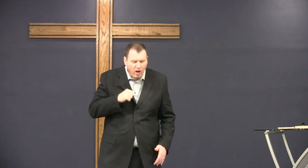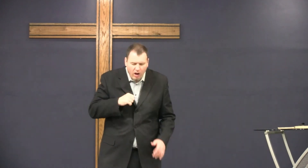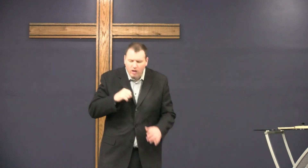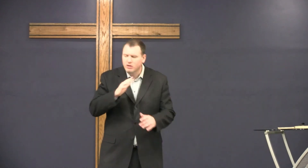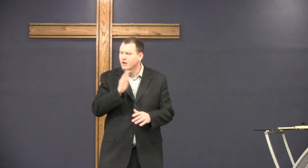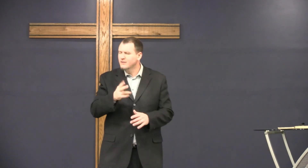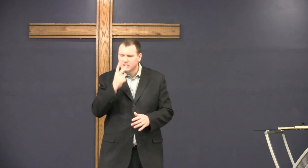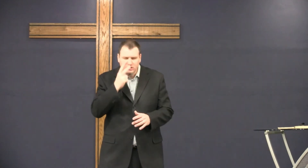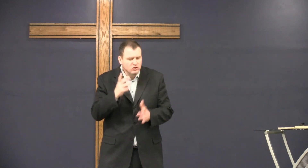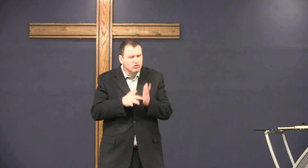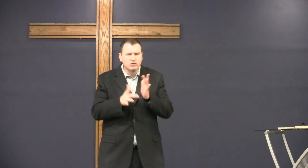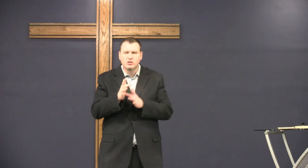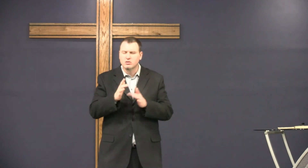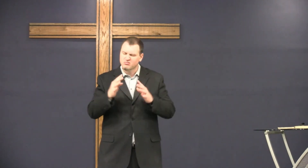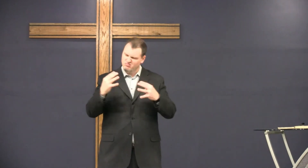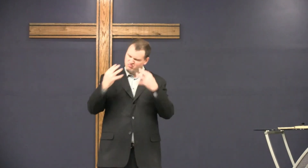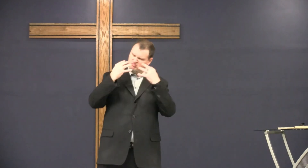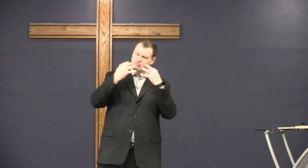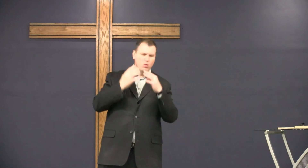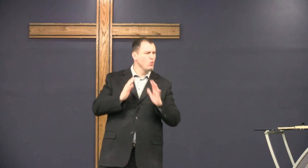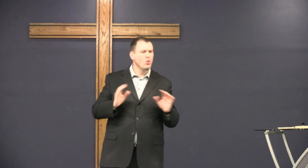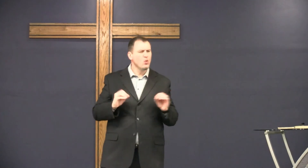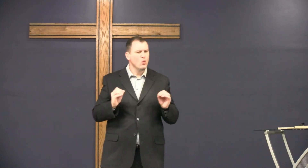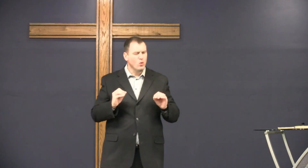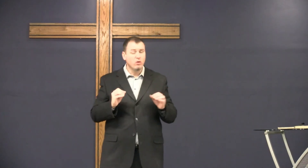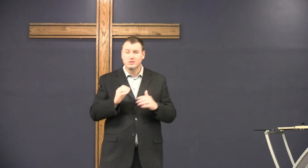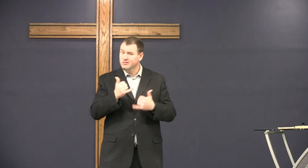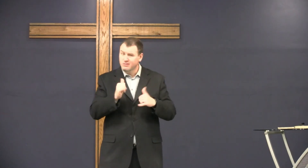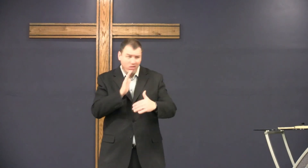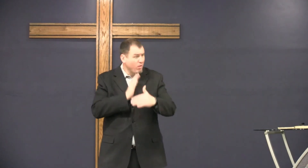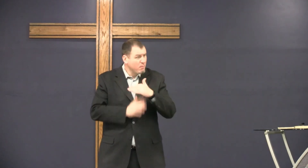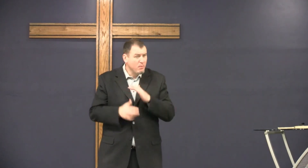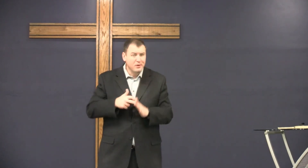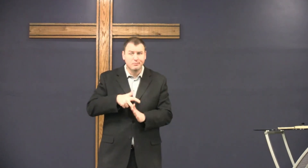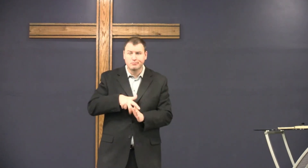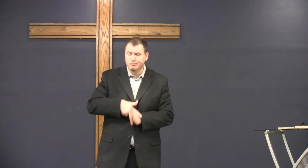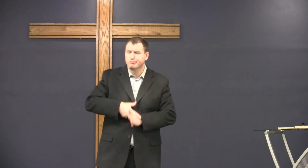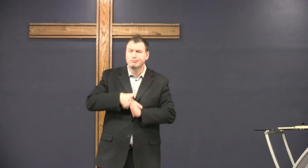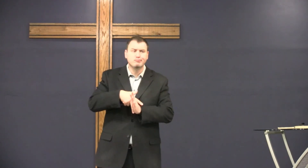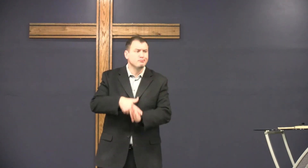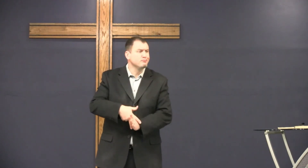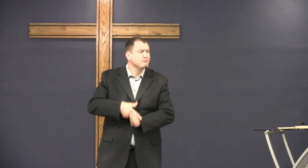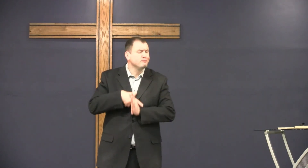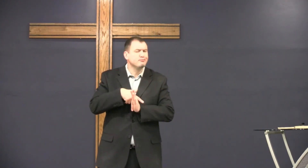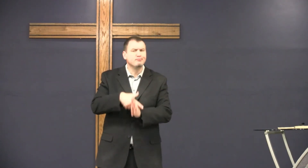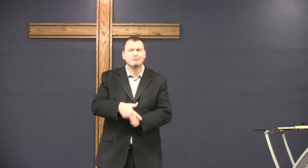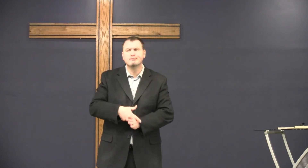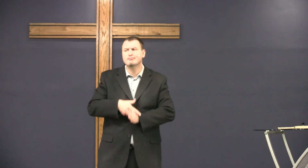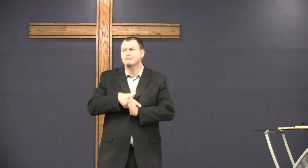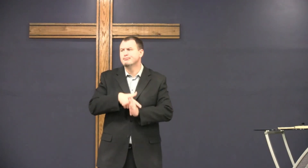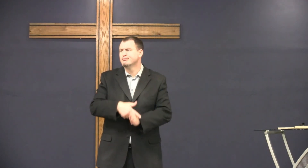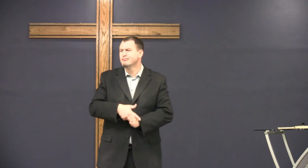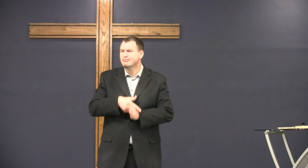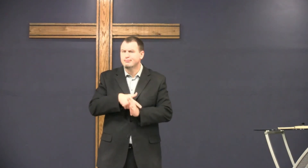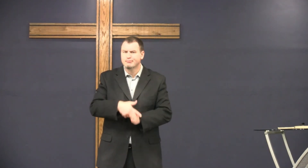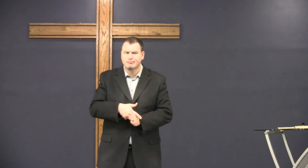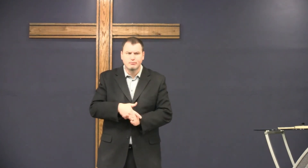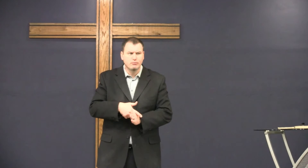You never see Jesus come with pride or to draw attention to himself. He comes in